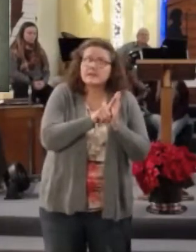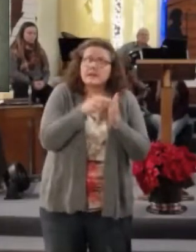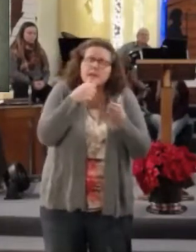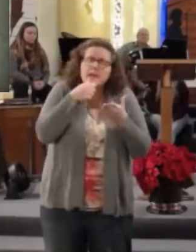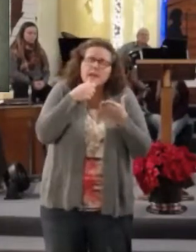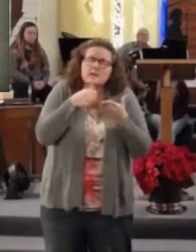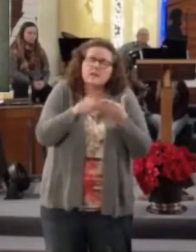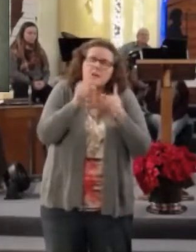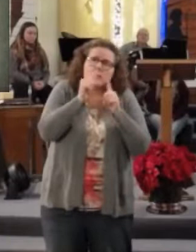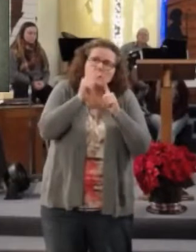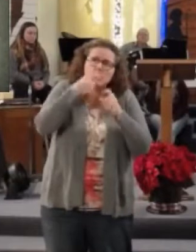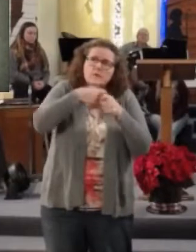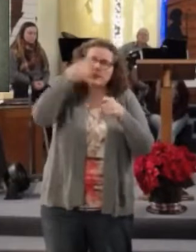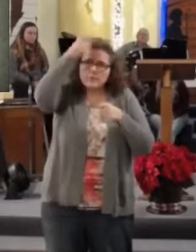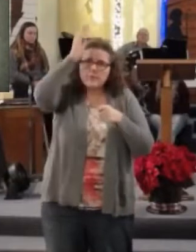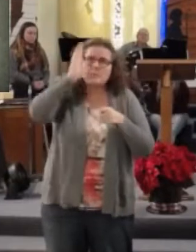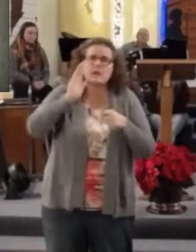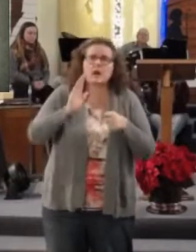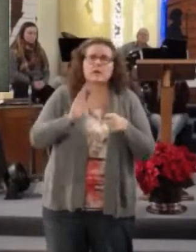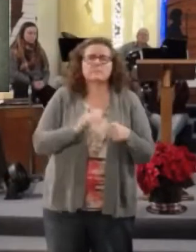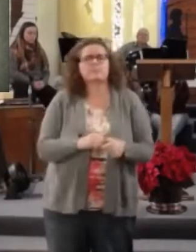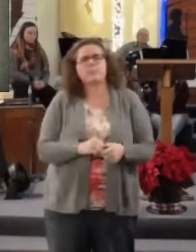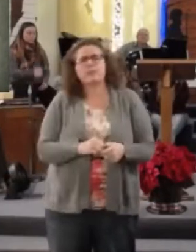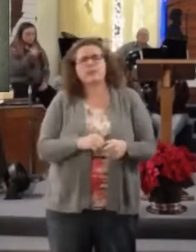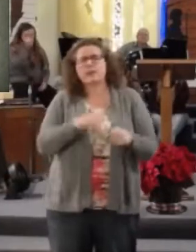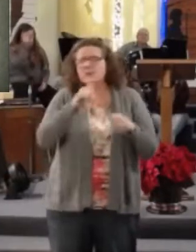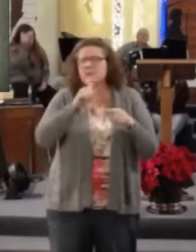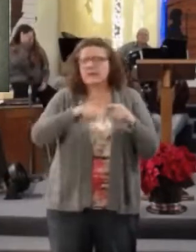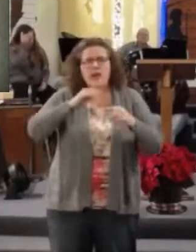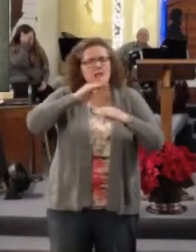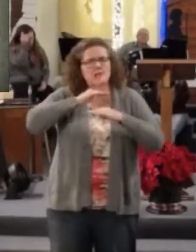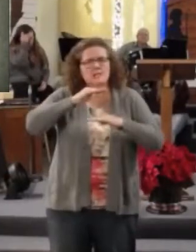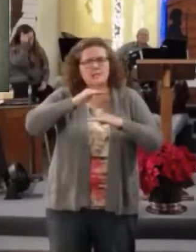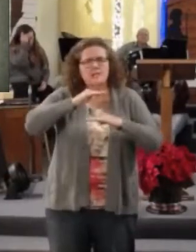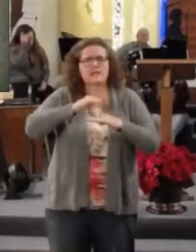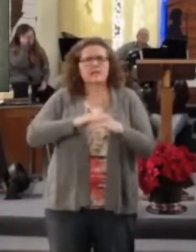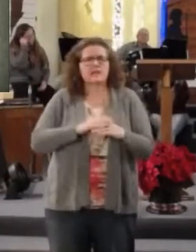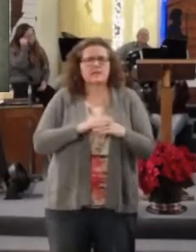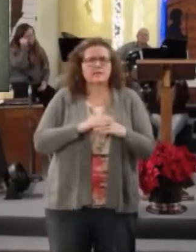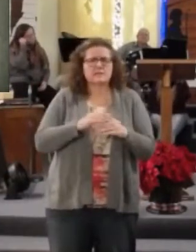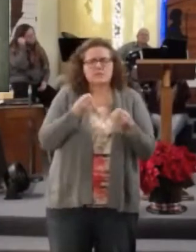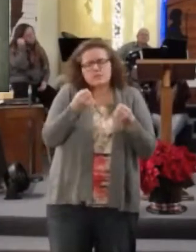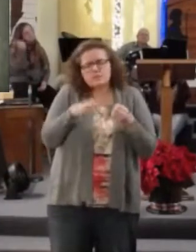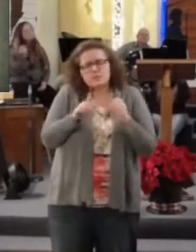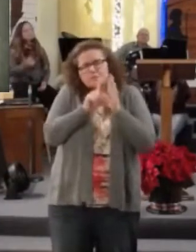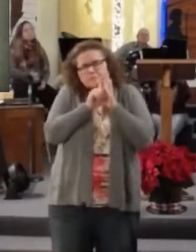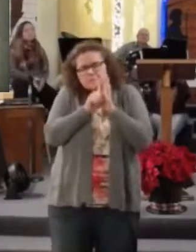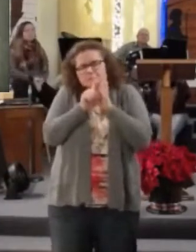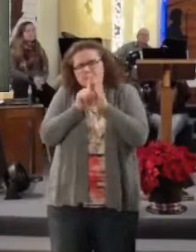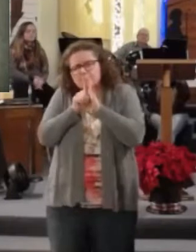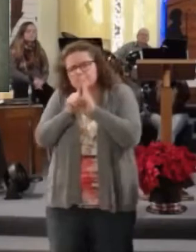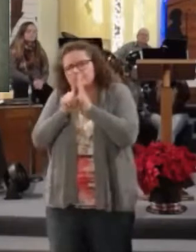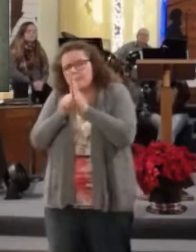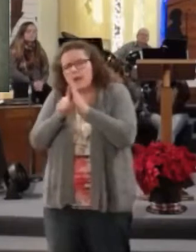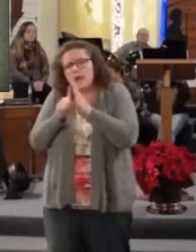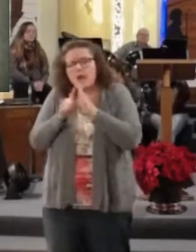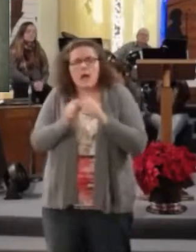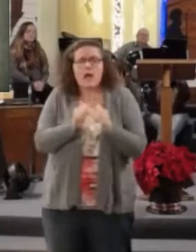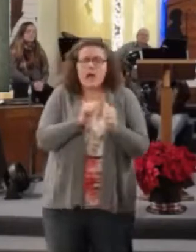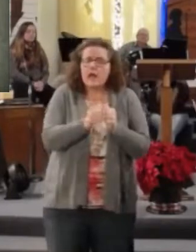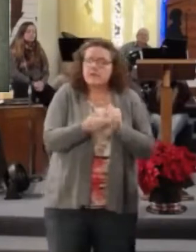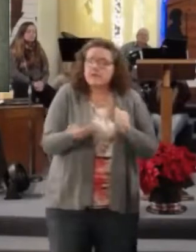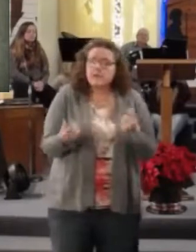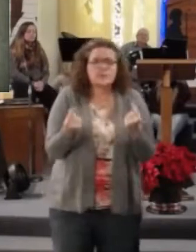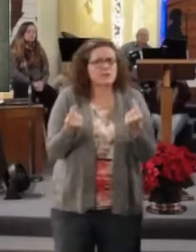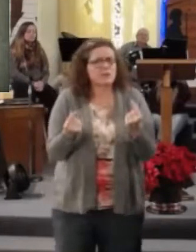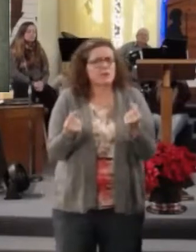God, but we can't limit it to just those moments in time. As a matter of fact, every activity,